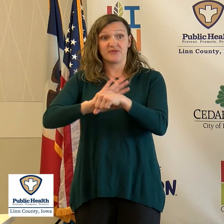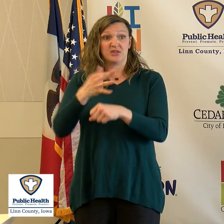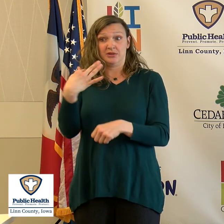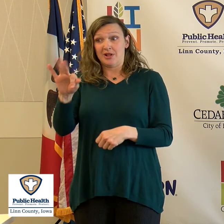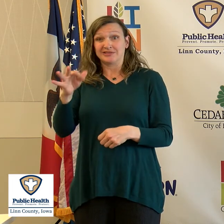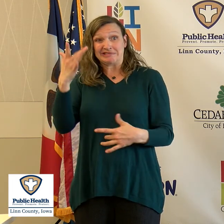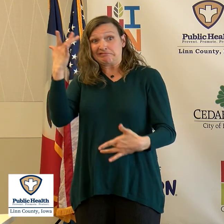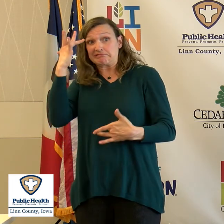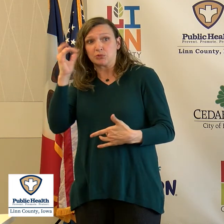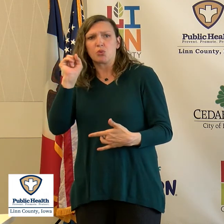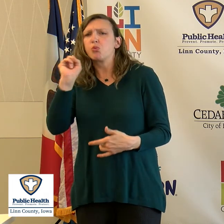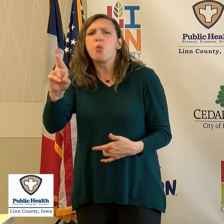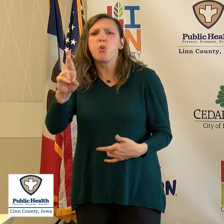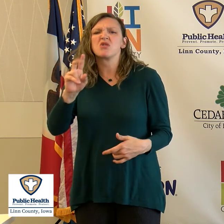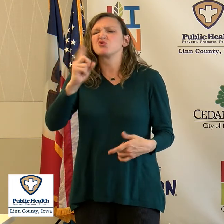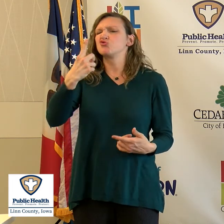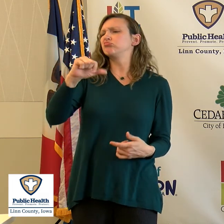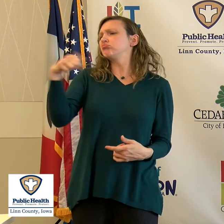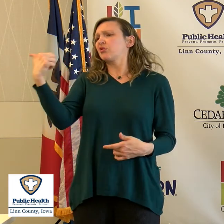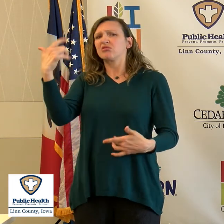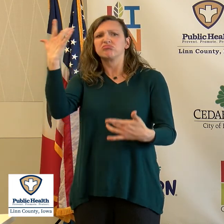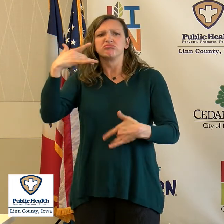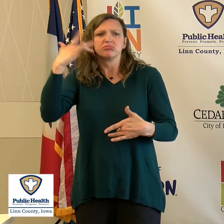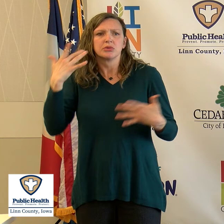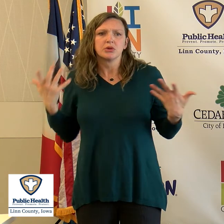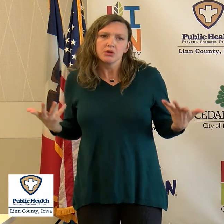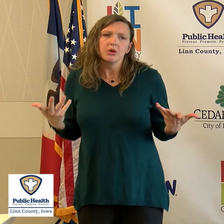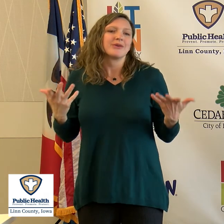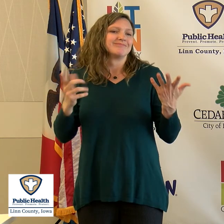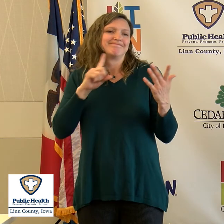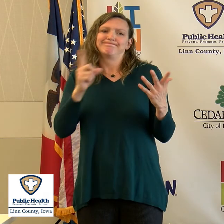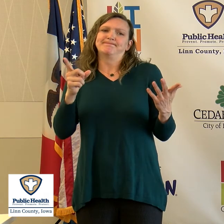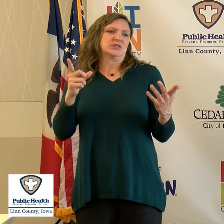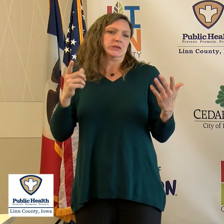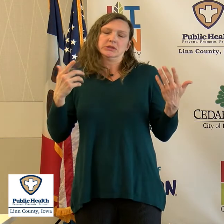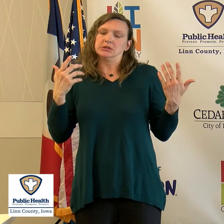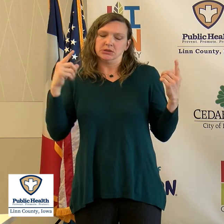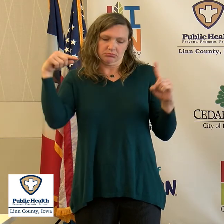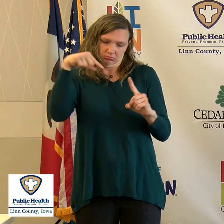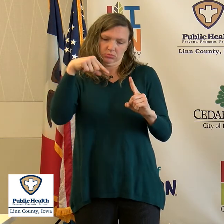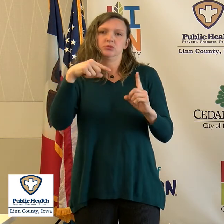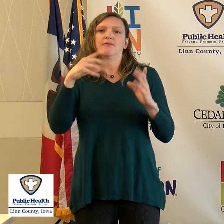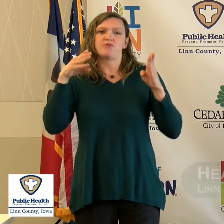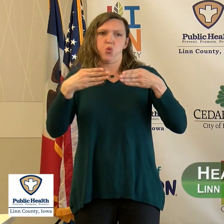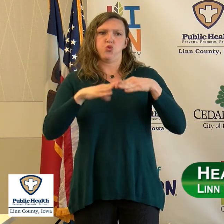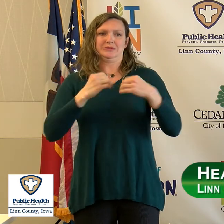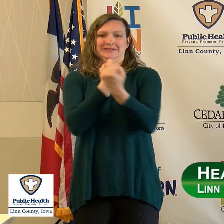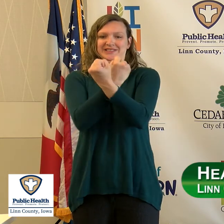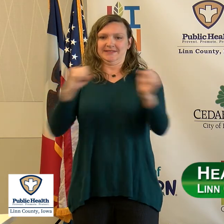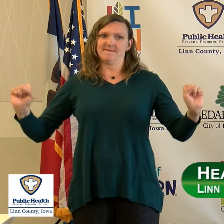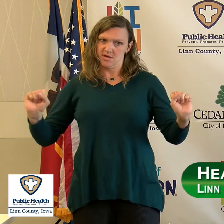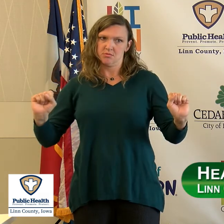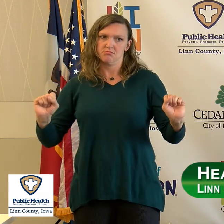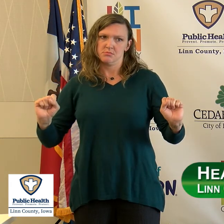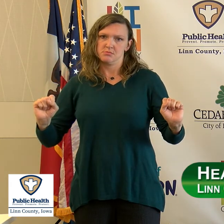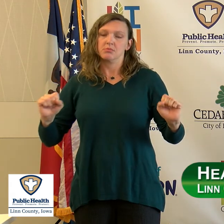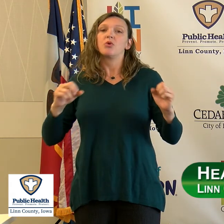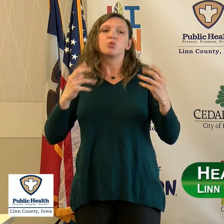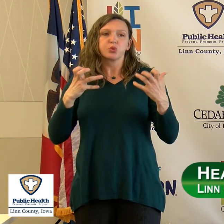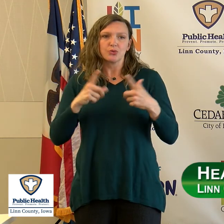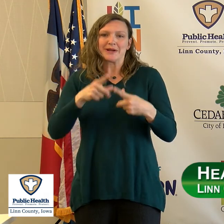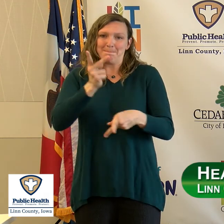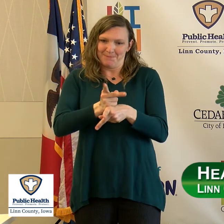any other illness can safely return to work when that employee has